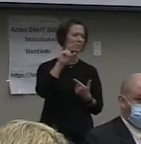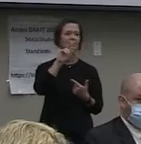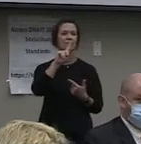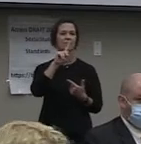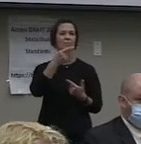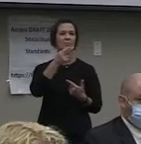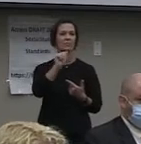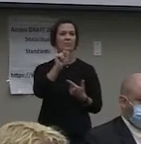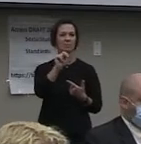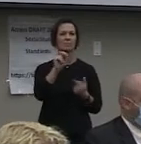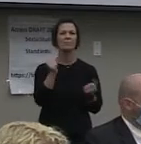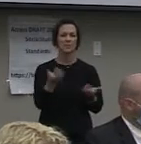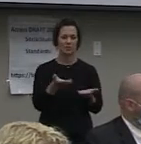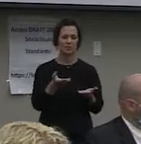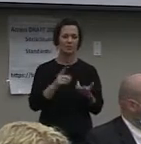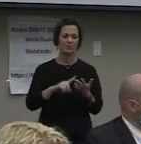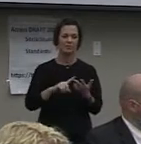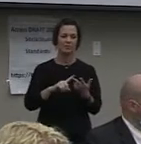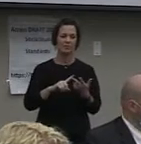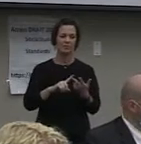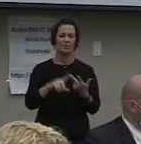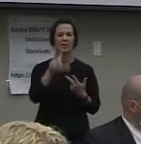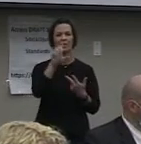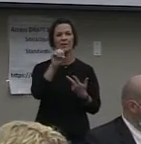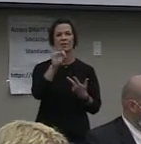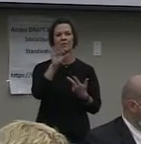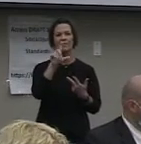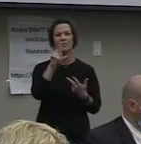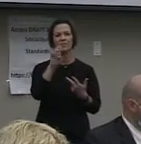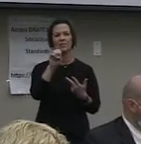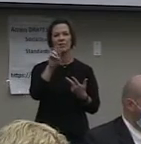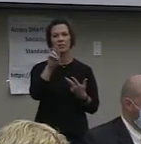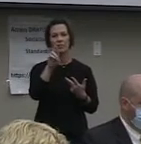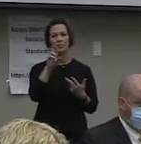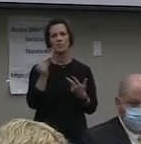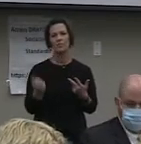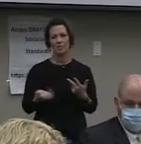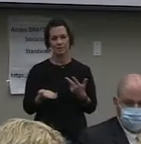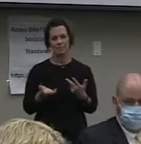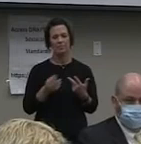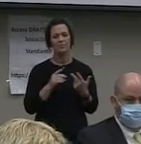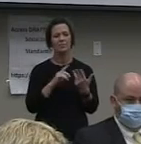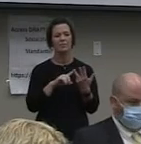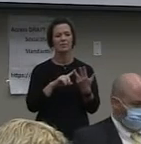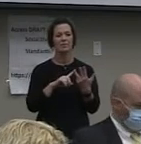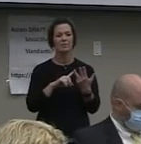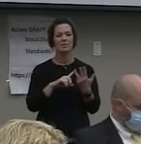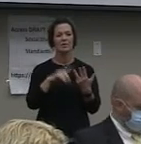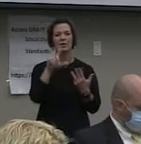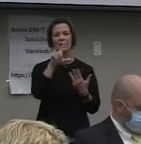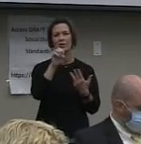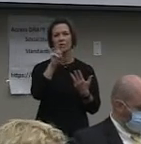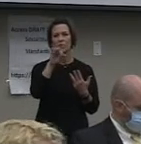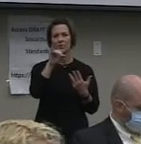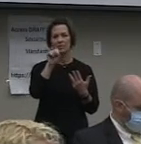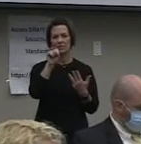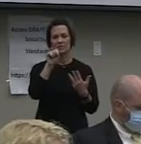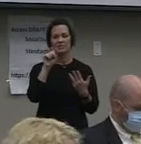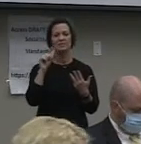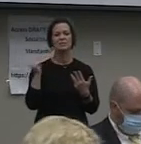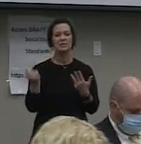Susan Kahn is not in attendance. Samantha LaFleur? Present. Samantha LaFleur is present. Julianne Lewis?